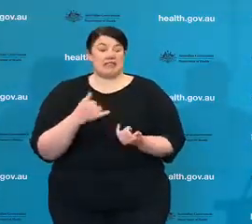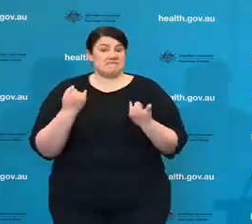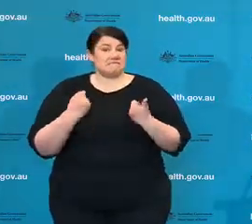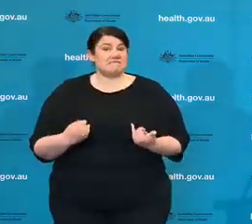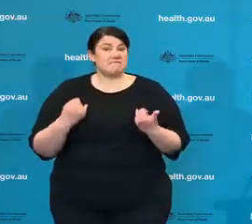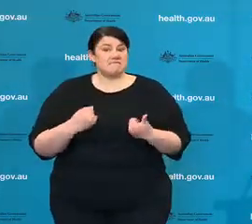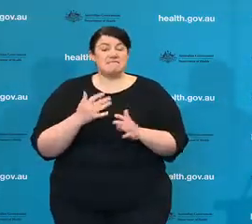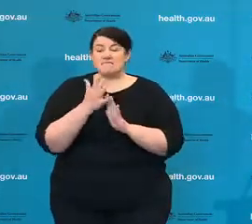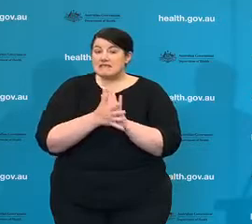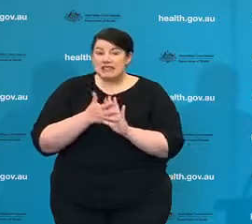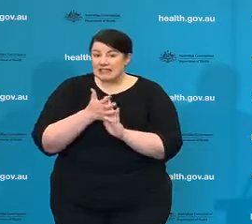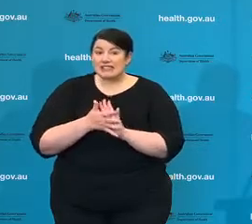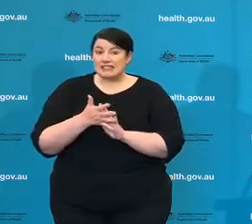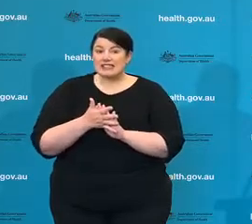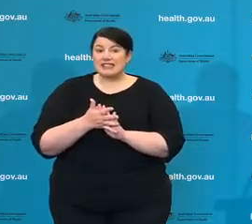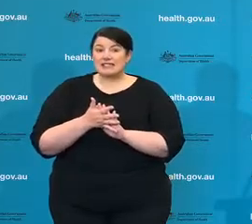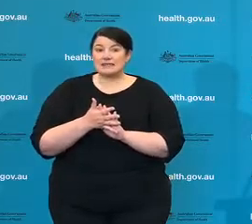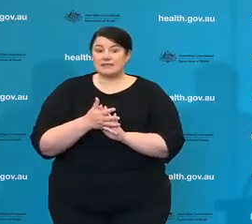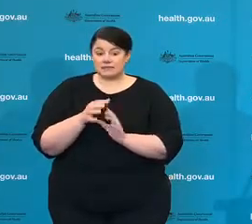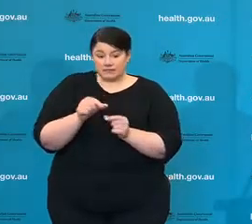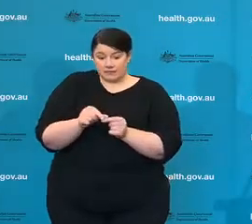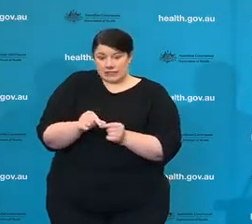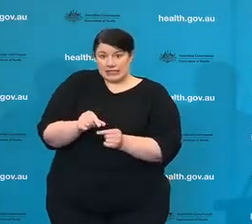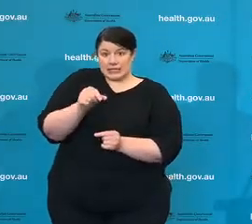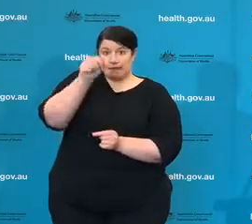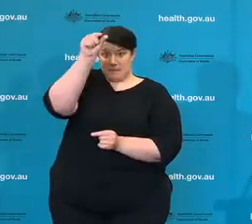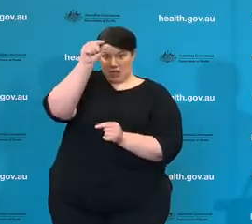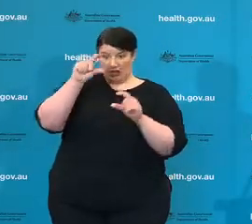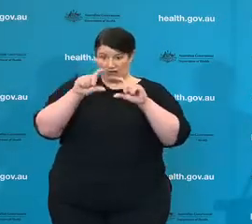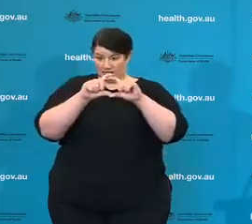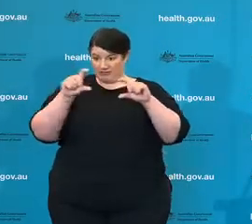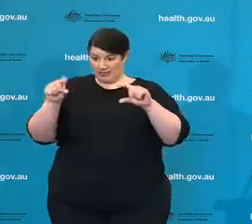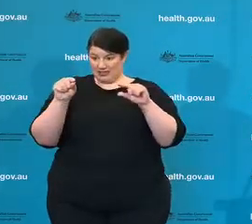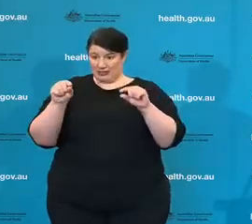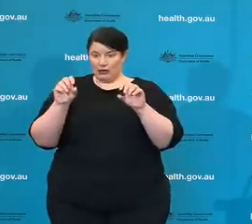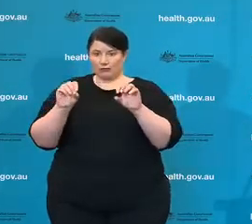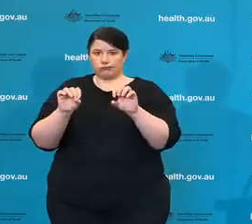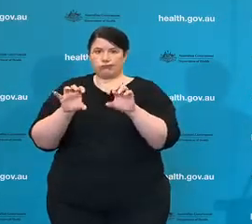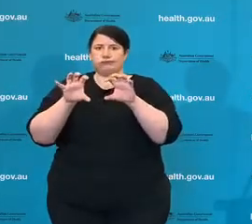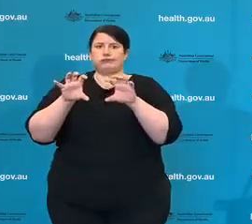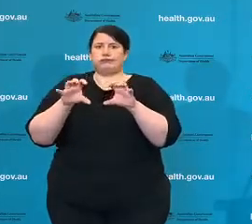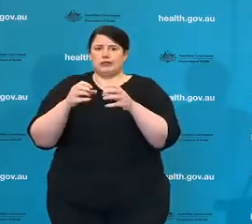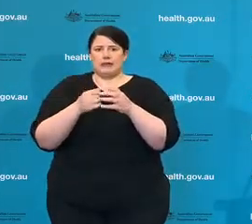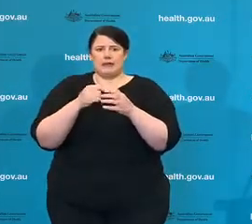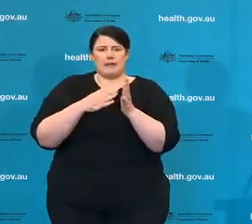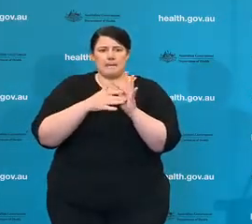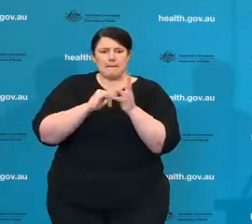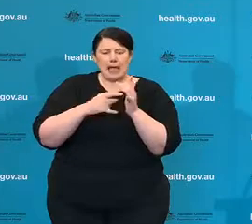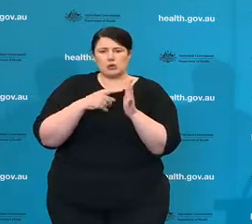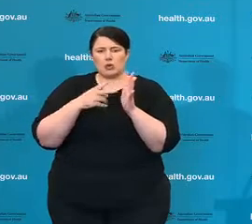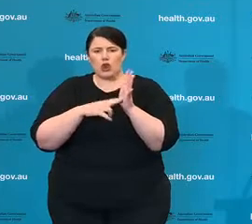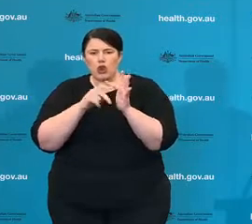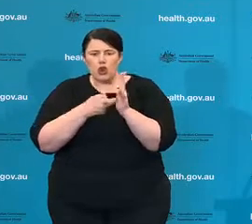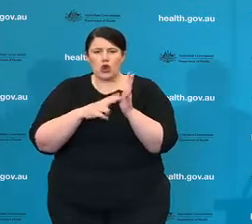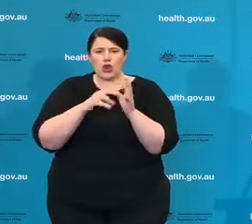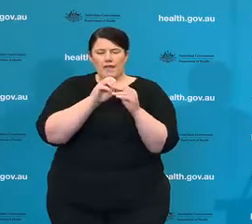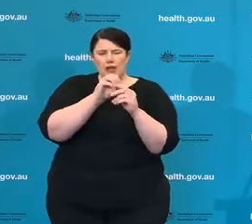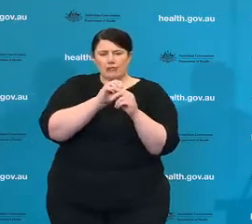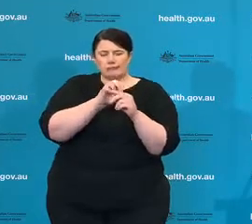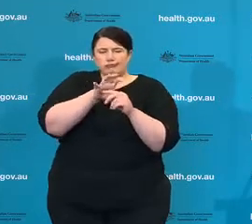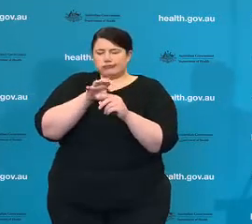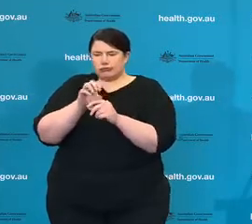condition where there's inflammation in the spinal cord at a particular level, and it can cause